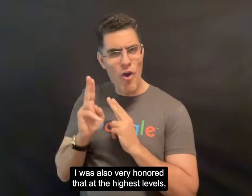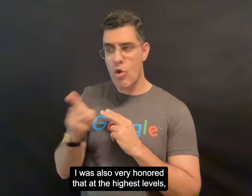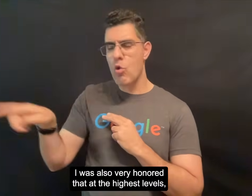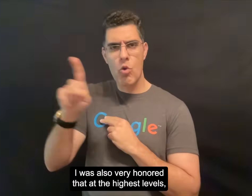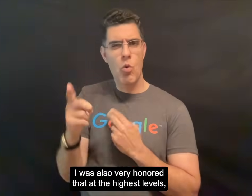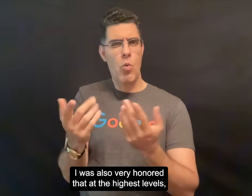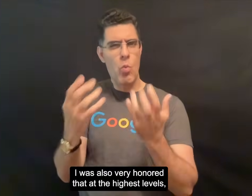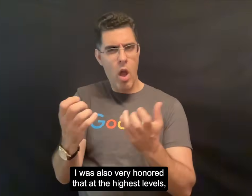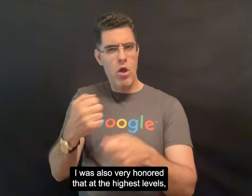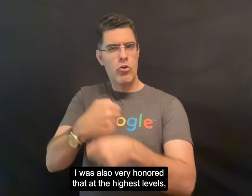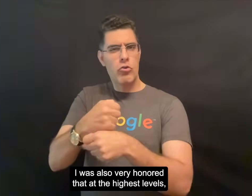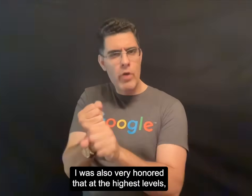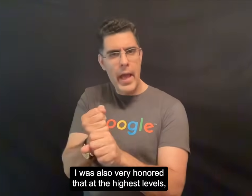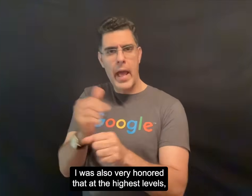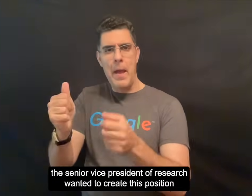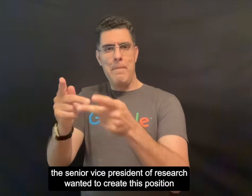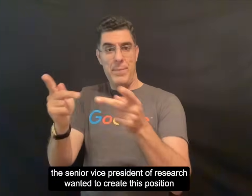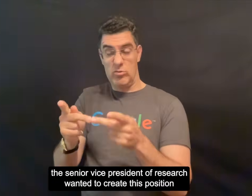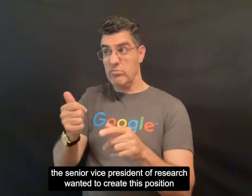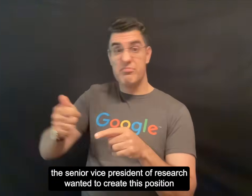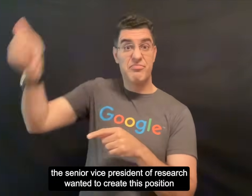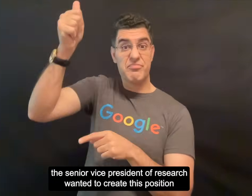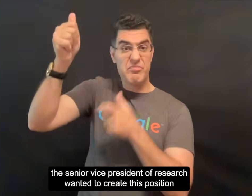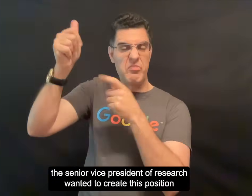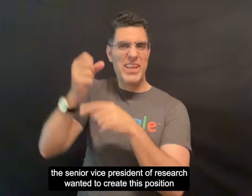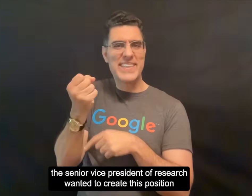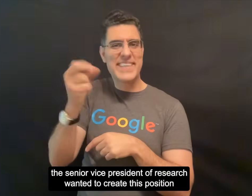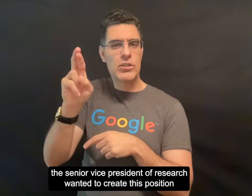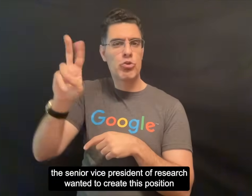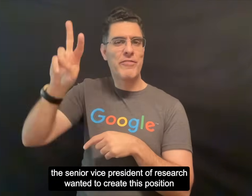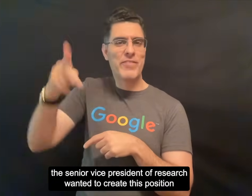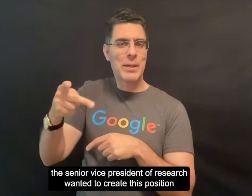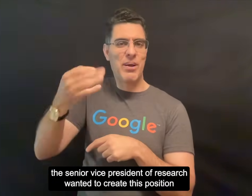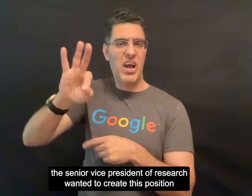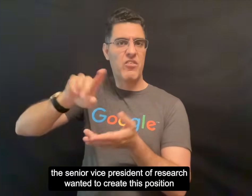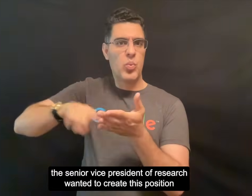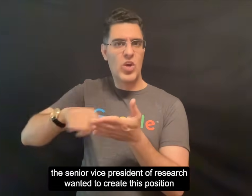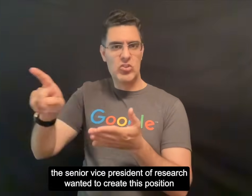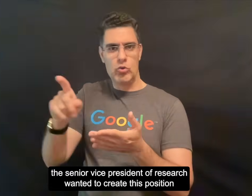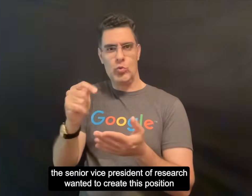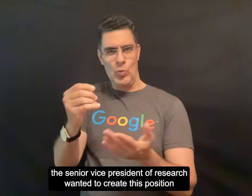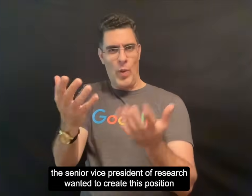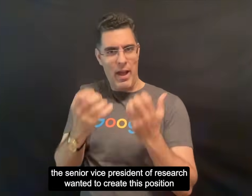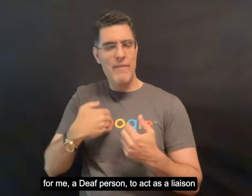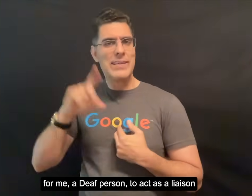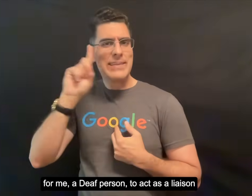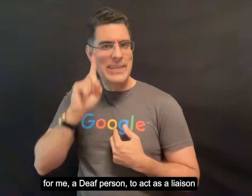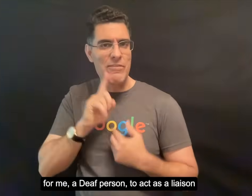I was also very honored that at the highest levels, the Senior Vice President of Research wanted to create this